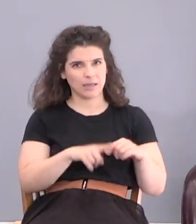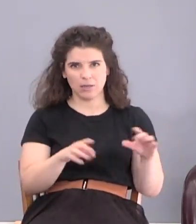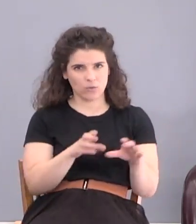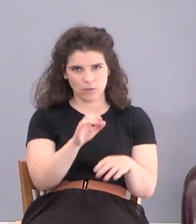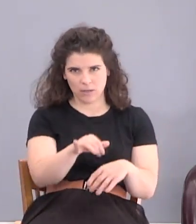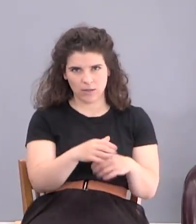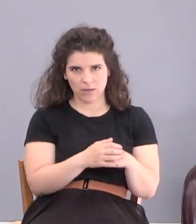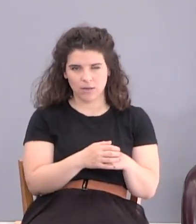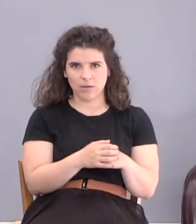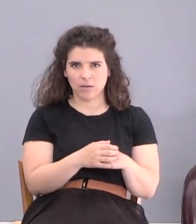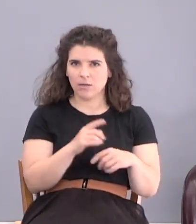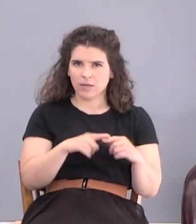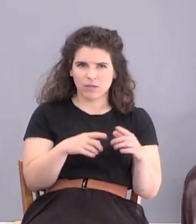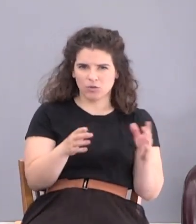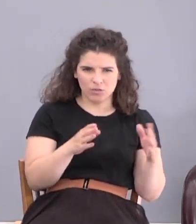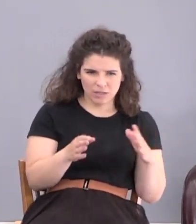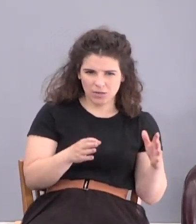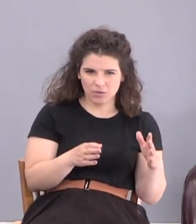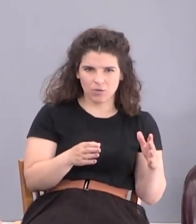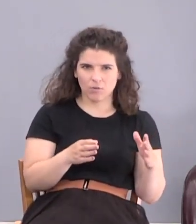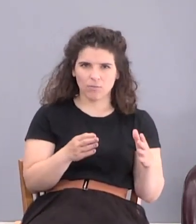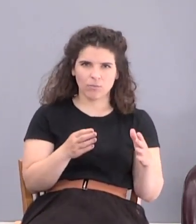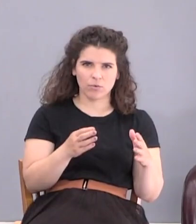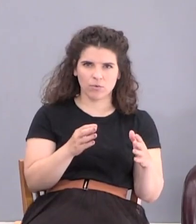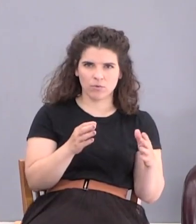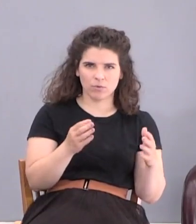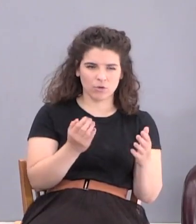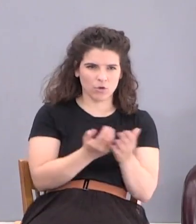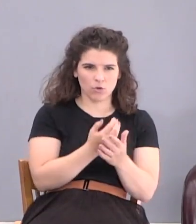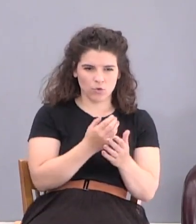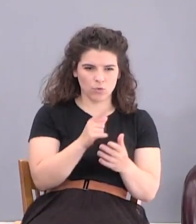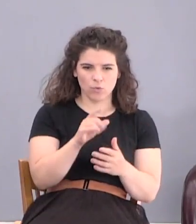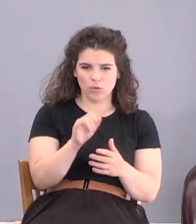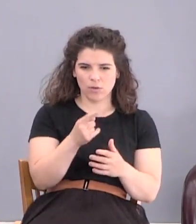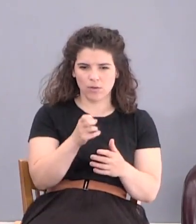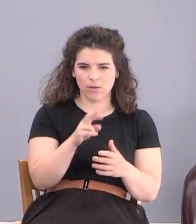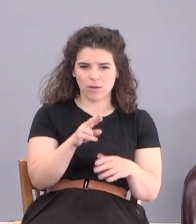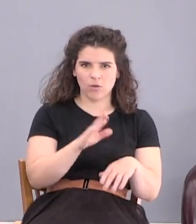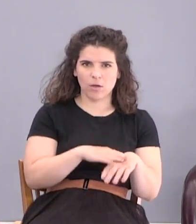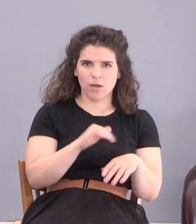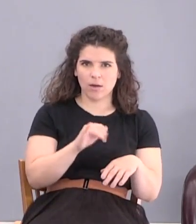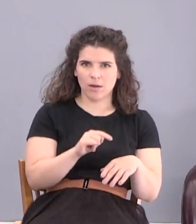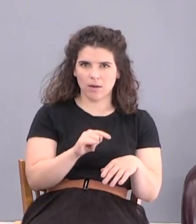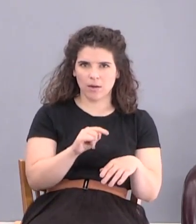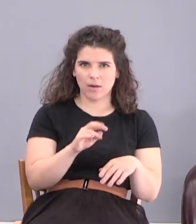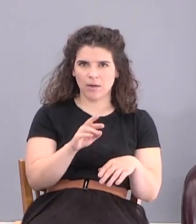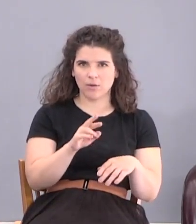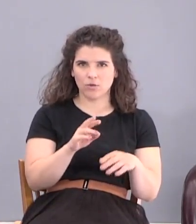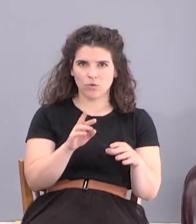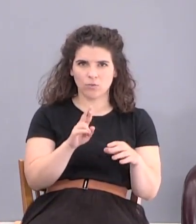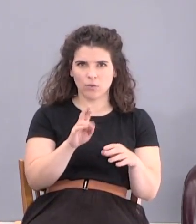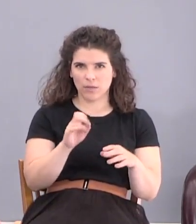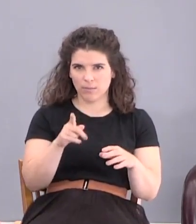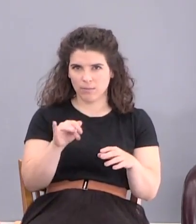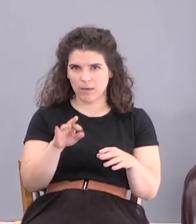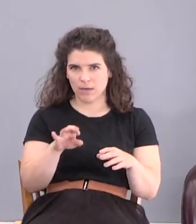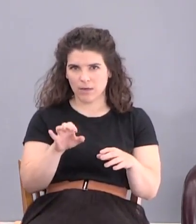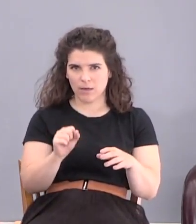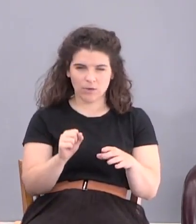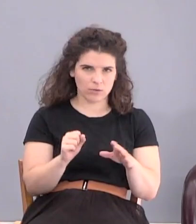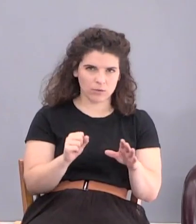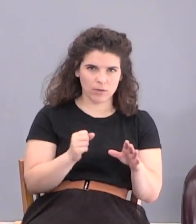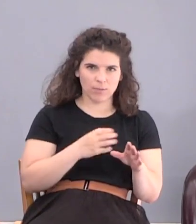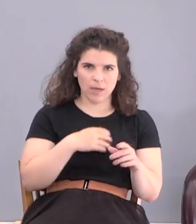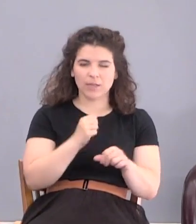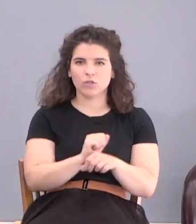that. Like, well, can't you just put a new piece of leather on it? I don't do reupholstery, I do repairs. See, with